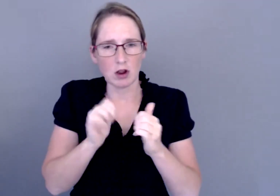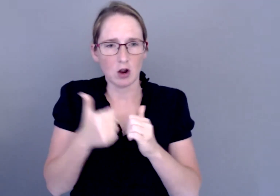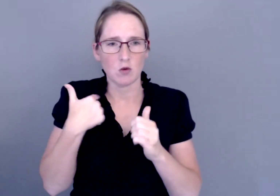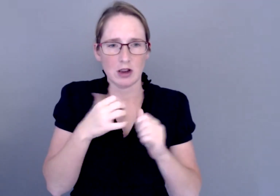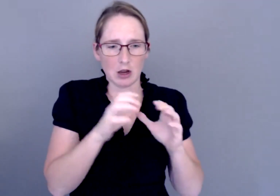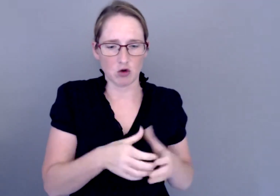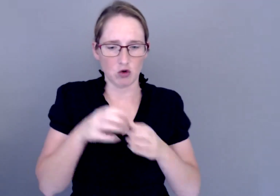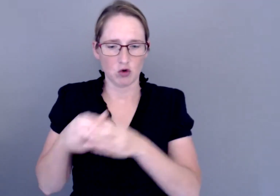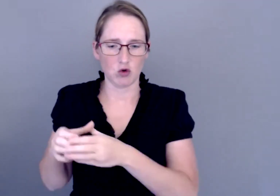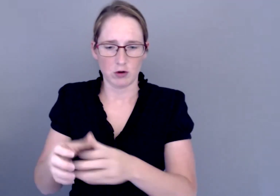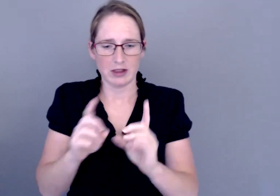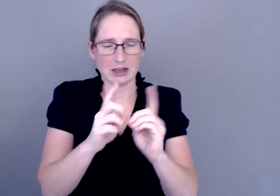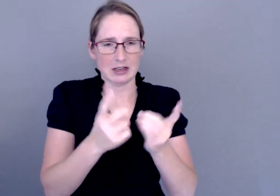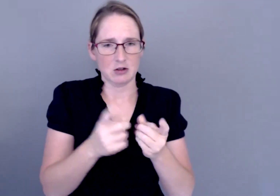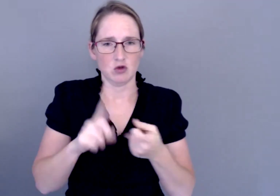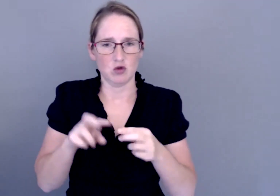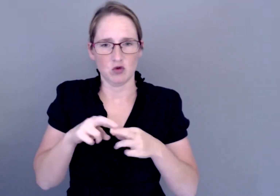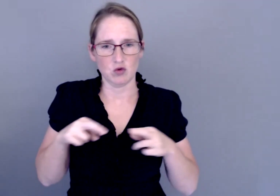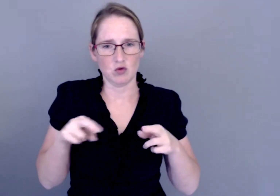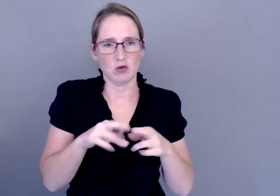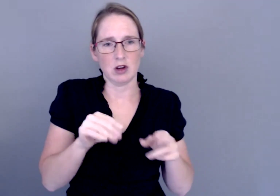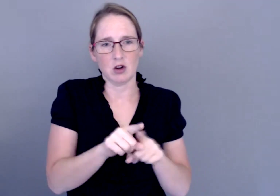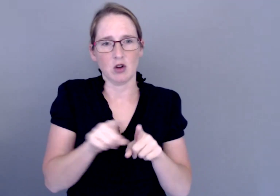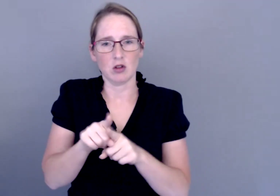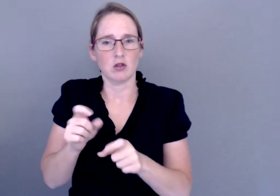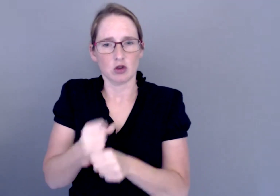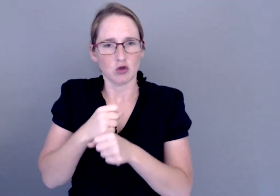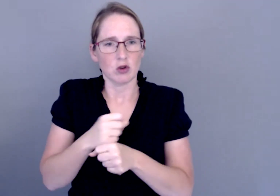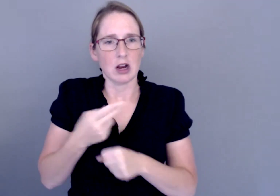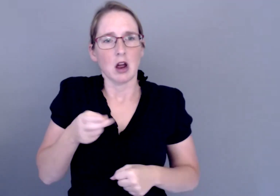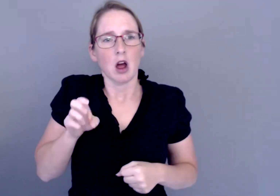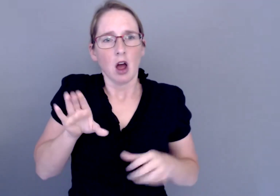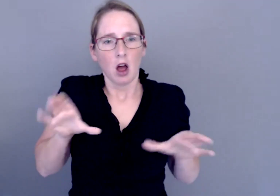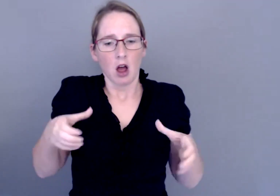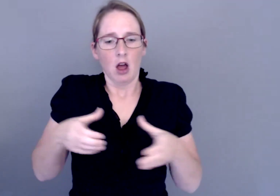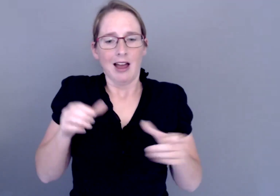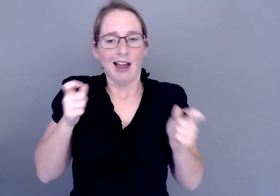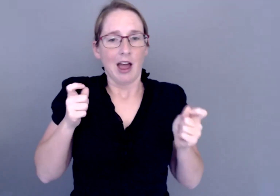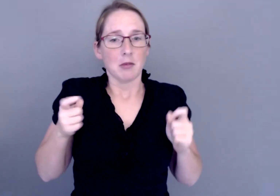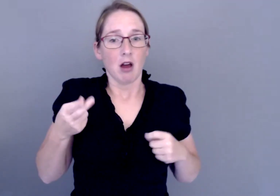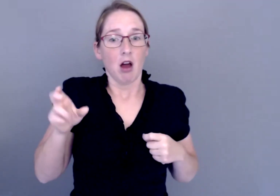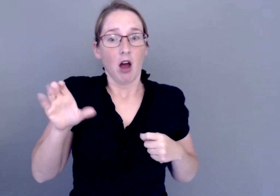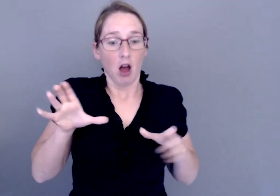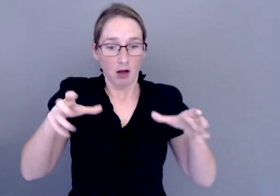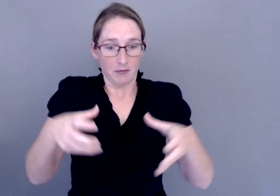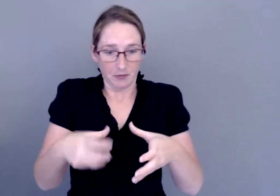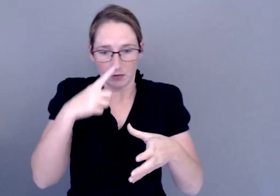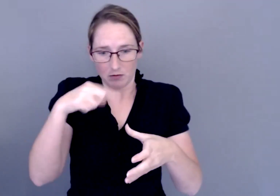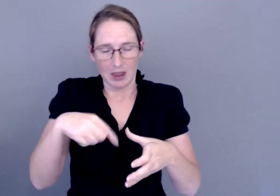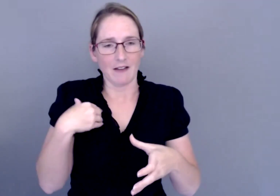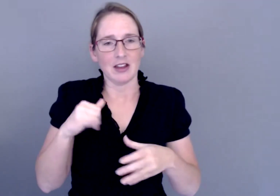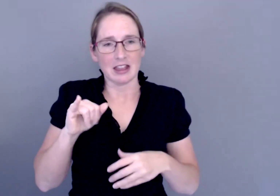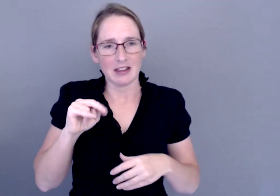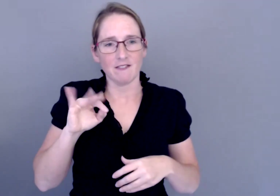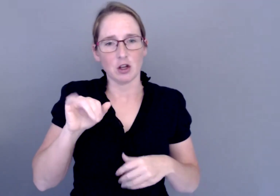these districts into regions and then create a hub, an administrative hub that really provides infrastructural